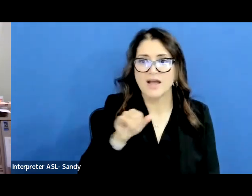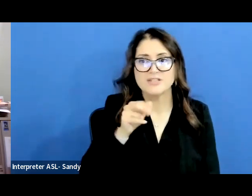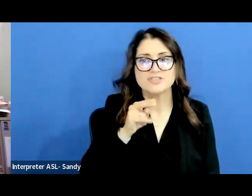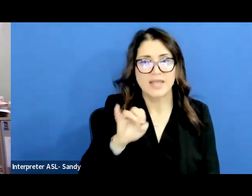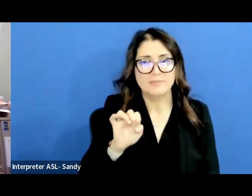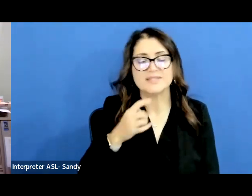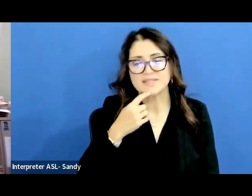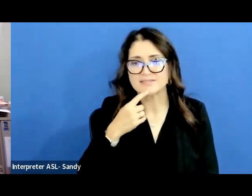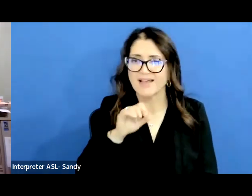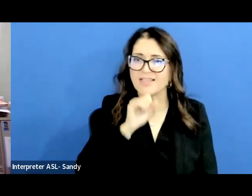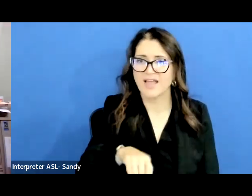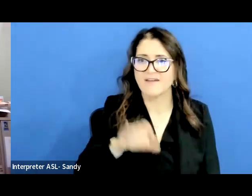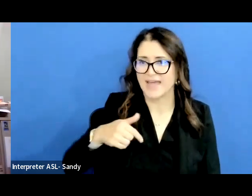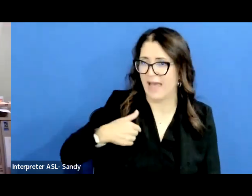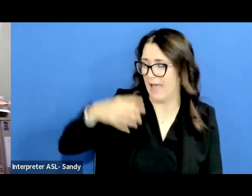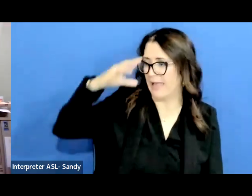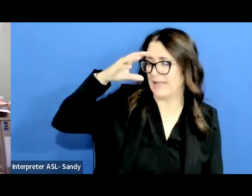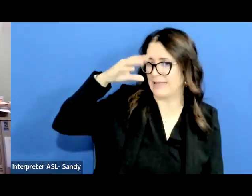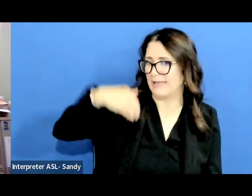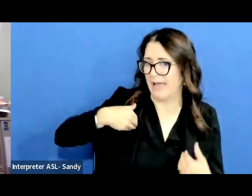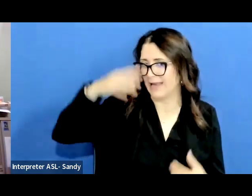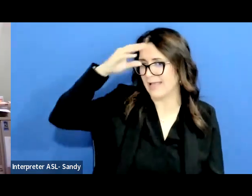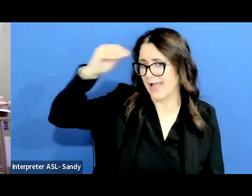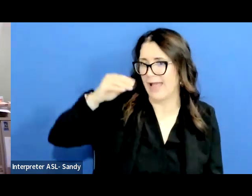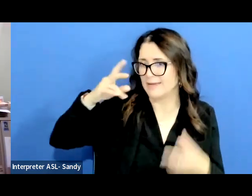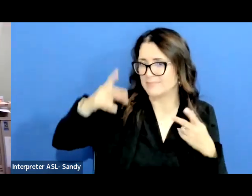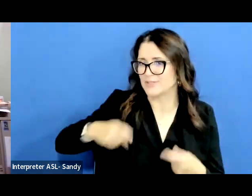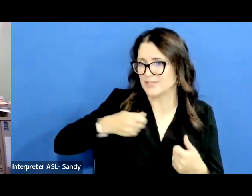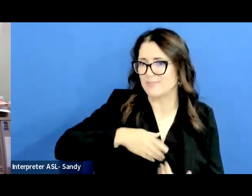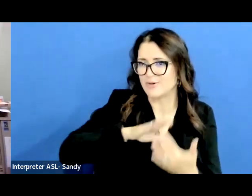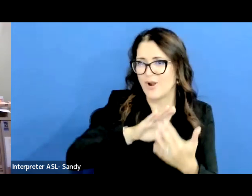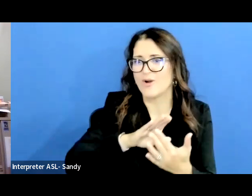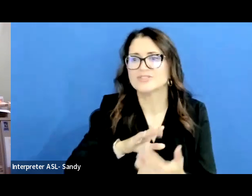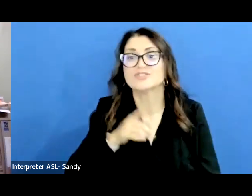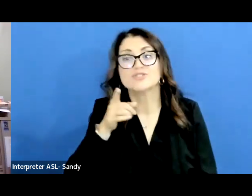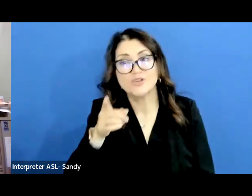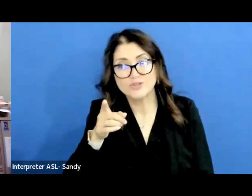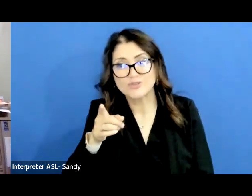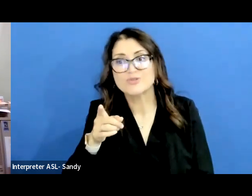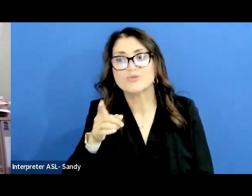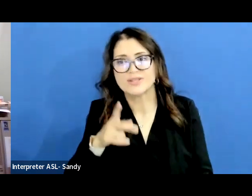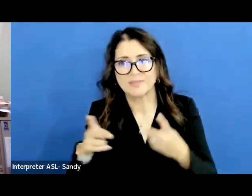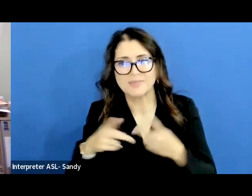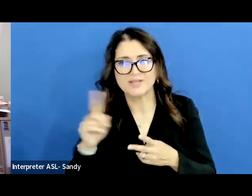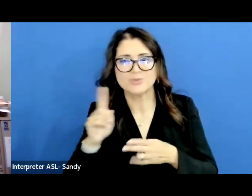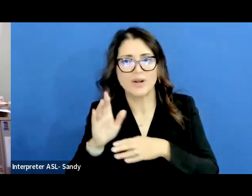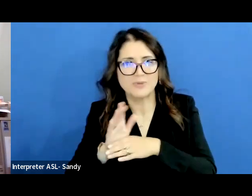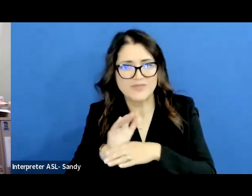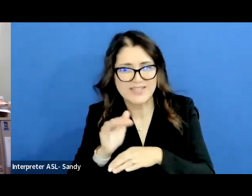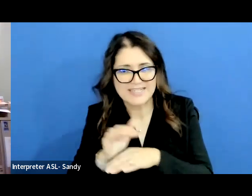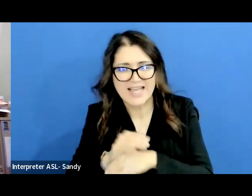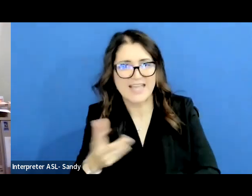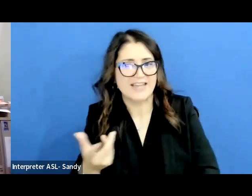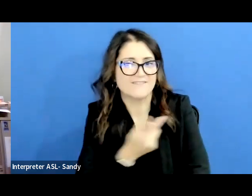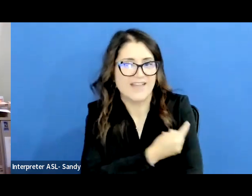community partners. Okay, so Jamie, you're at the place that does the movie night and vaccine clinics, but are